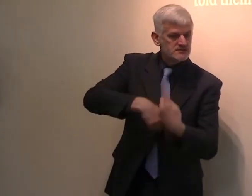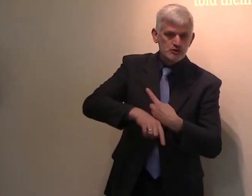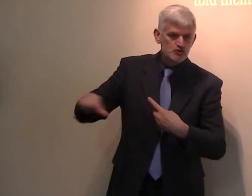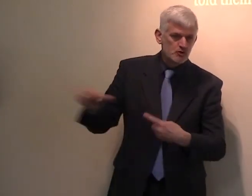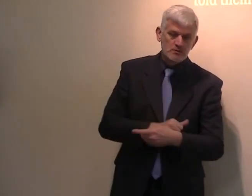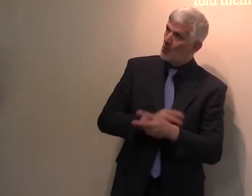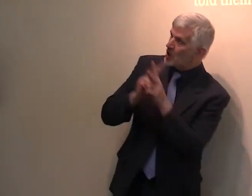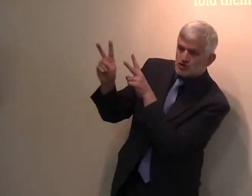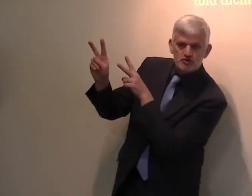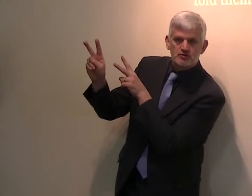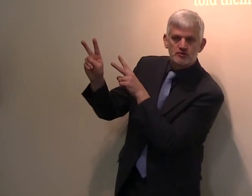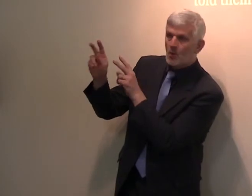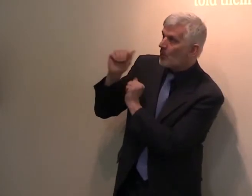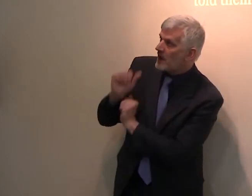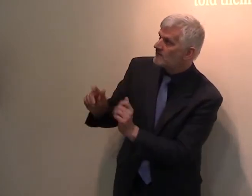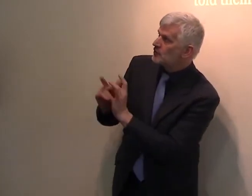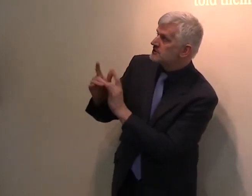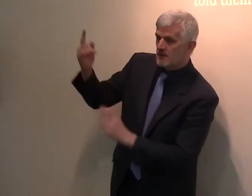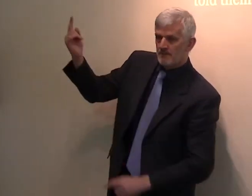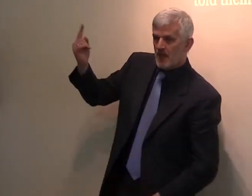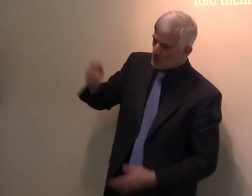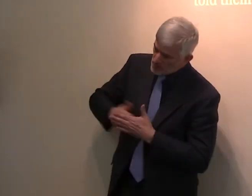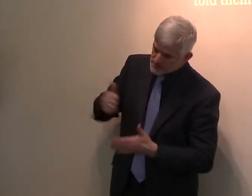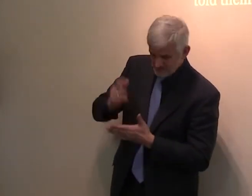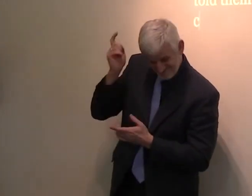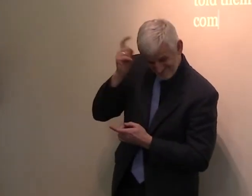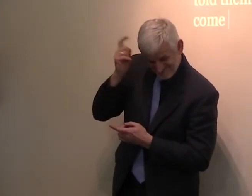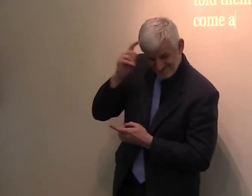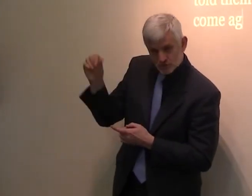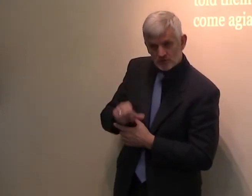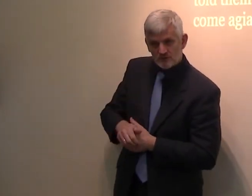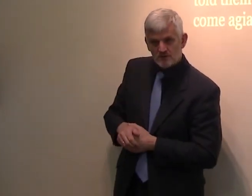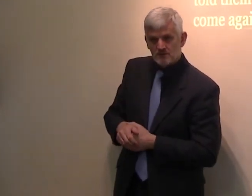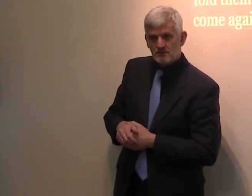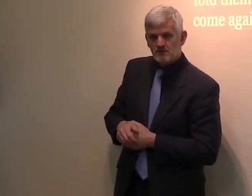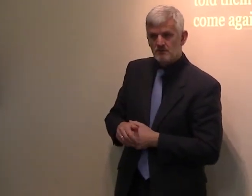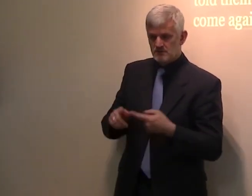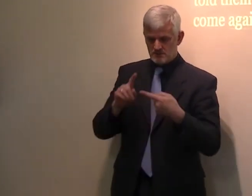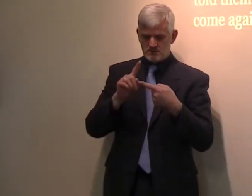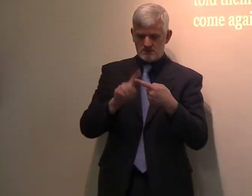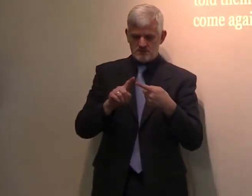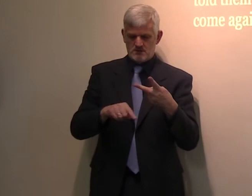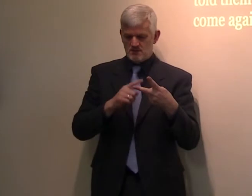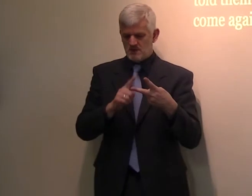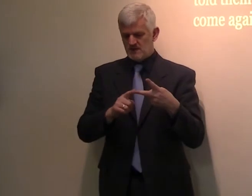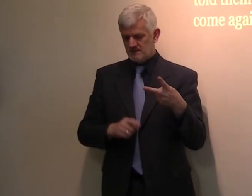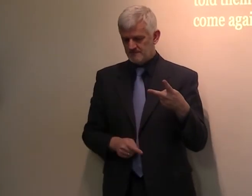and waiting for all the time. The second command he gives to the church of Sardis in